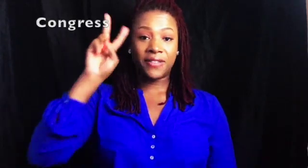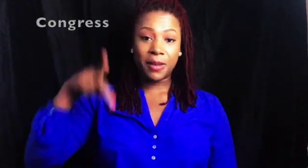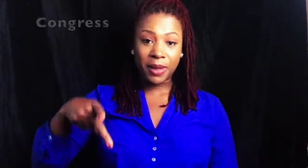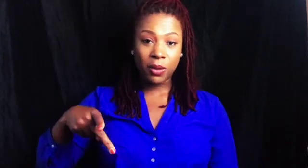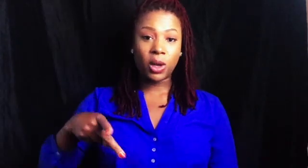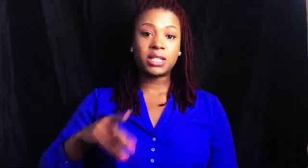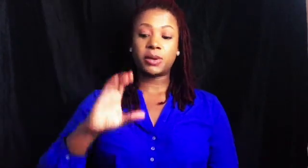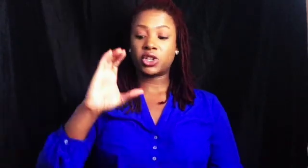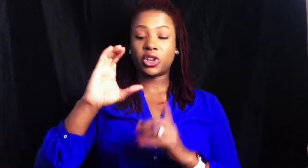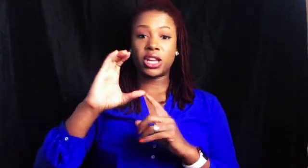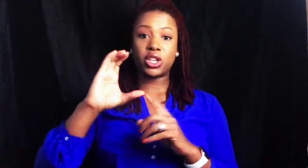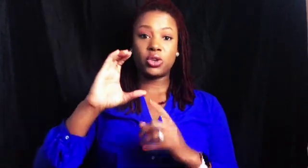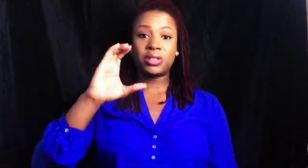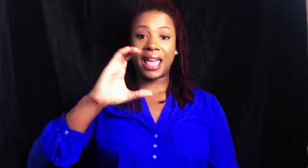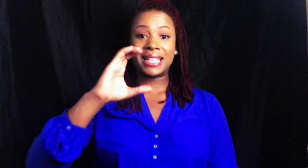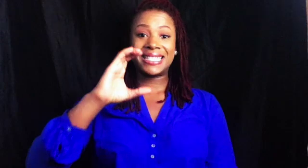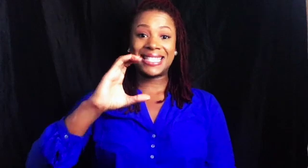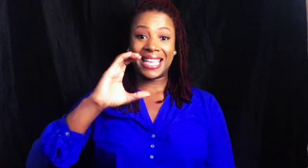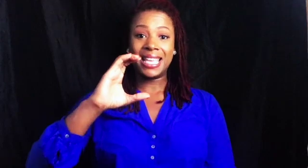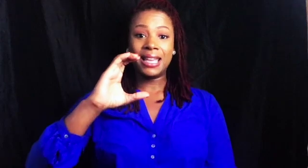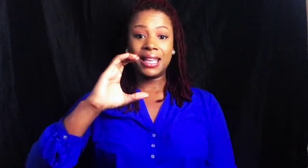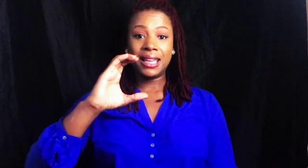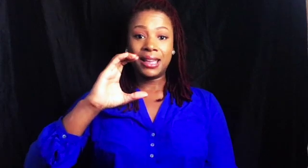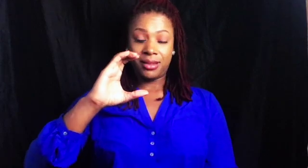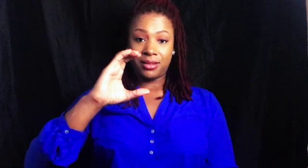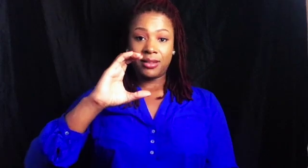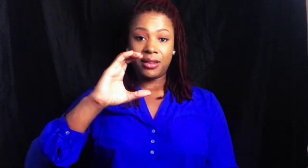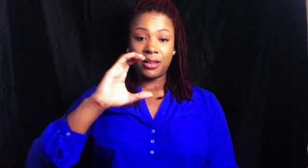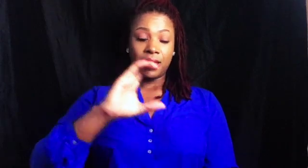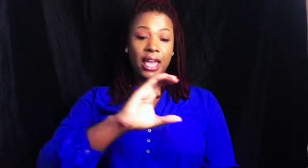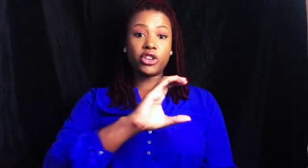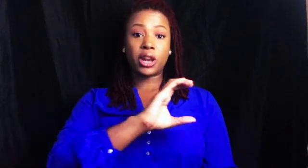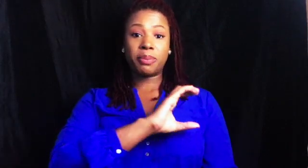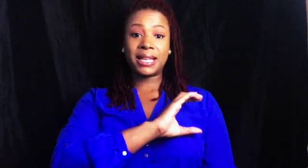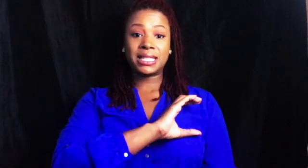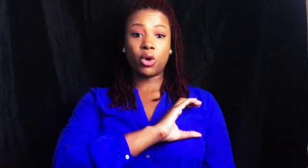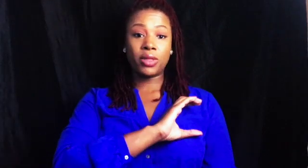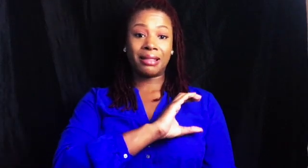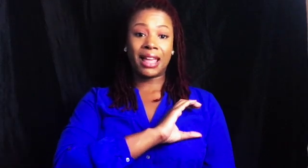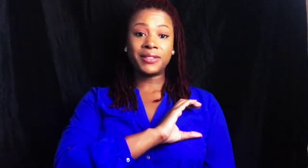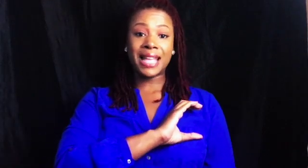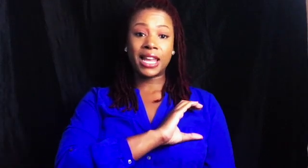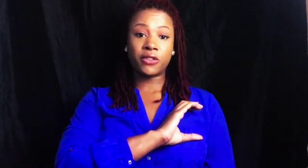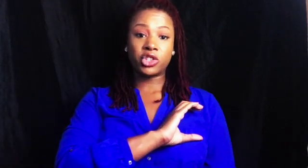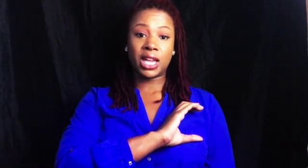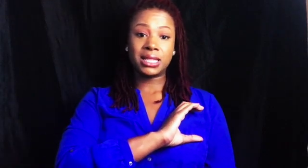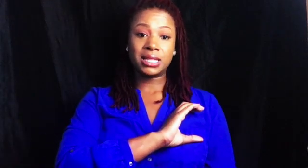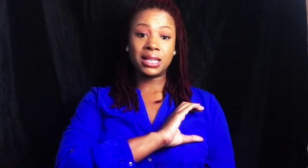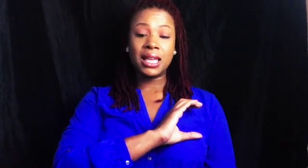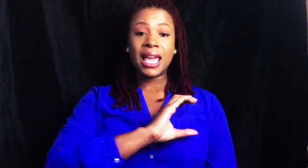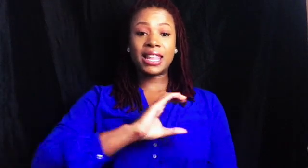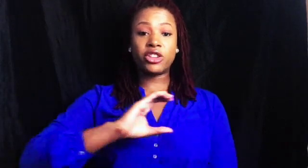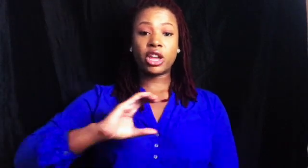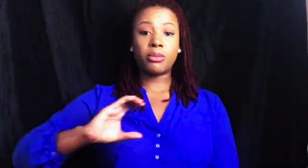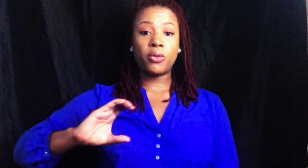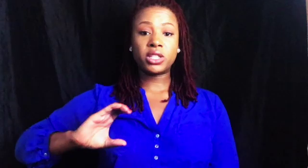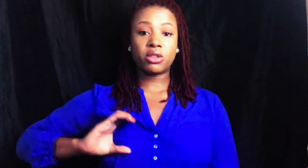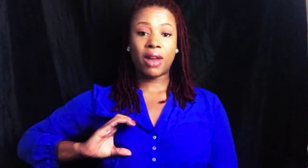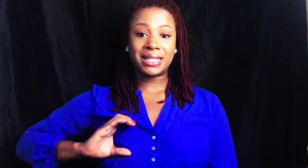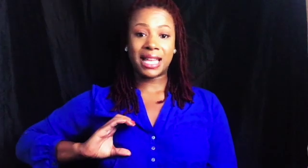VP was, because you're going to use that C, and you're going to place it on the left side of your chest, and then you're going to move it to the right side of your